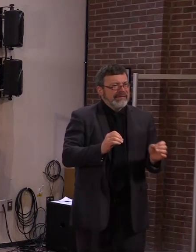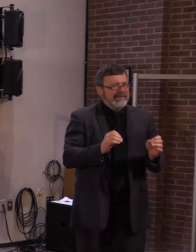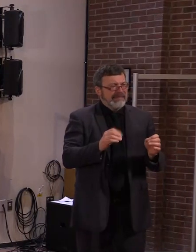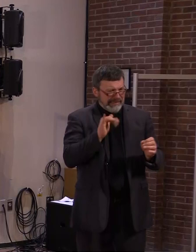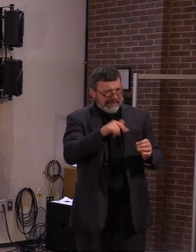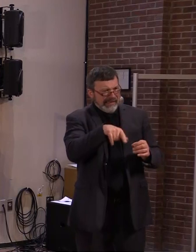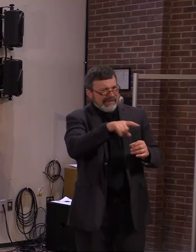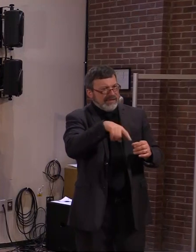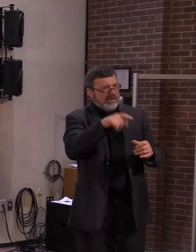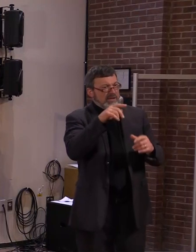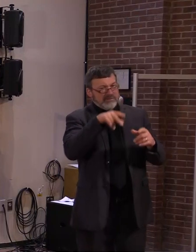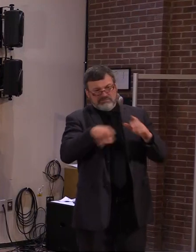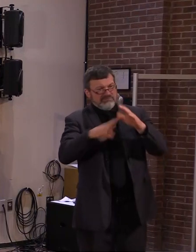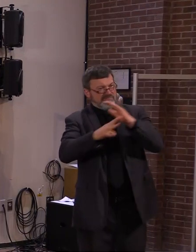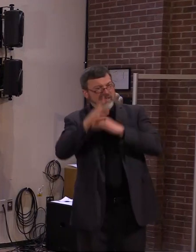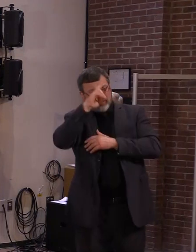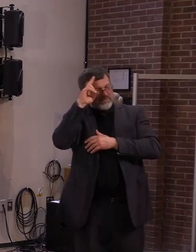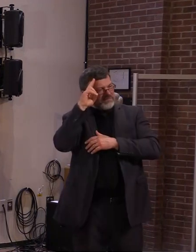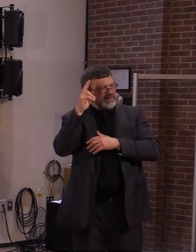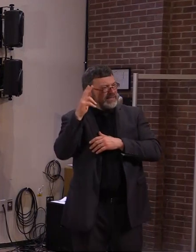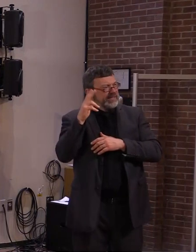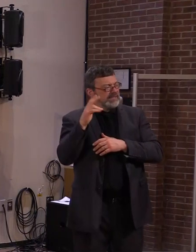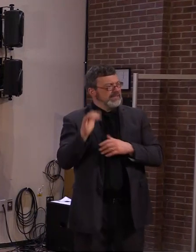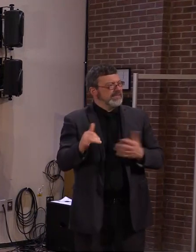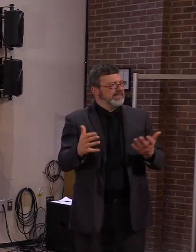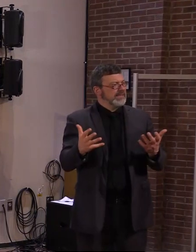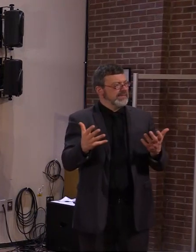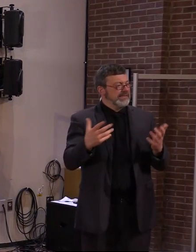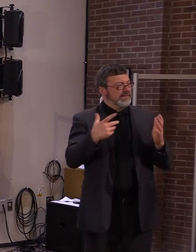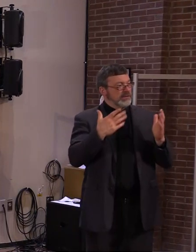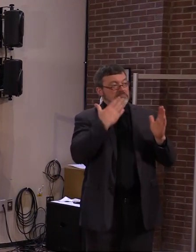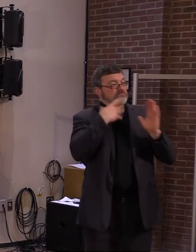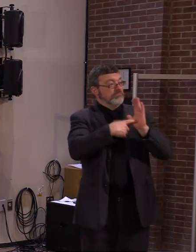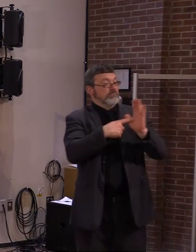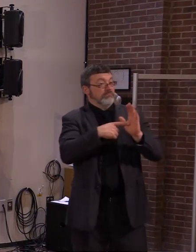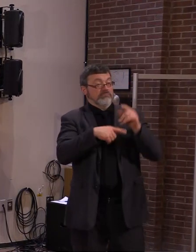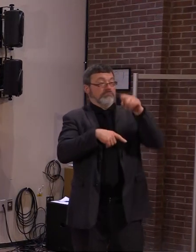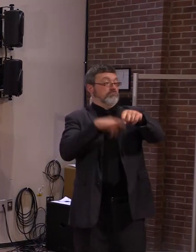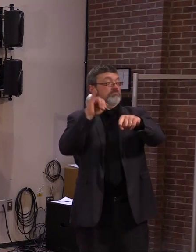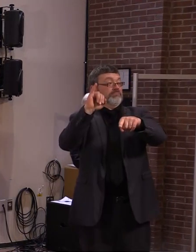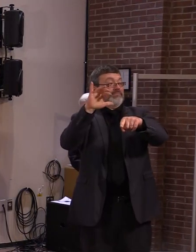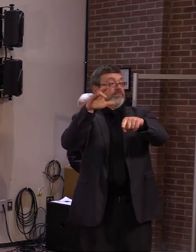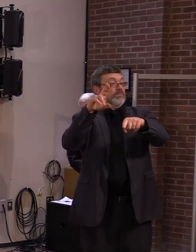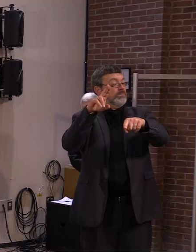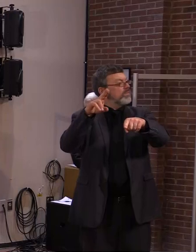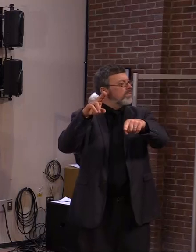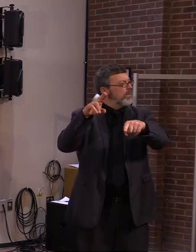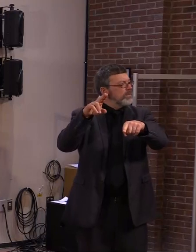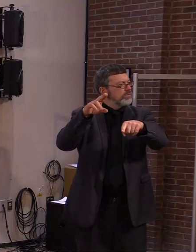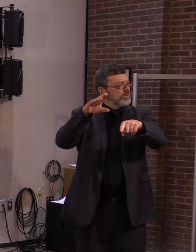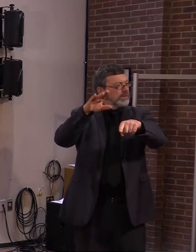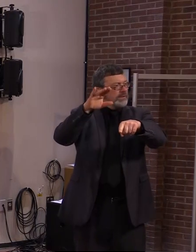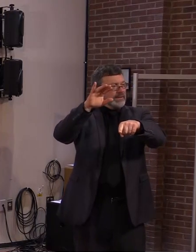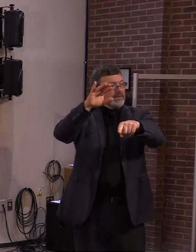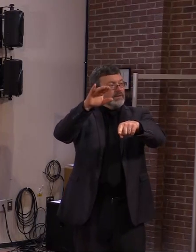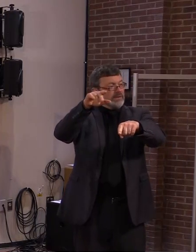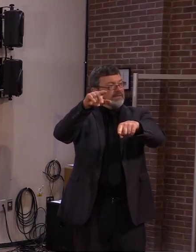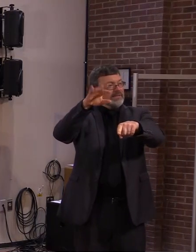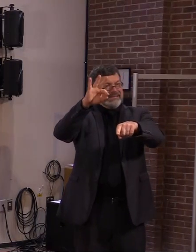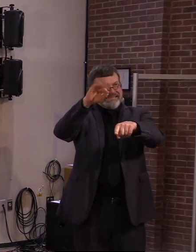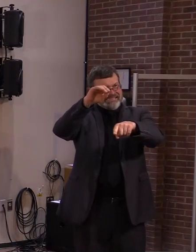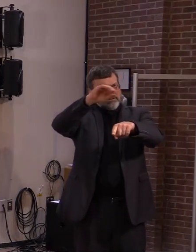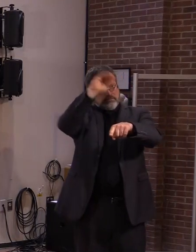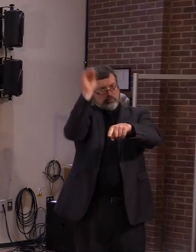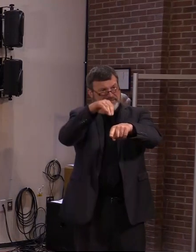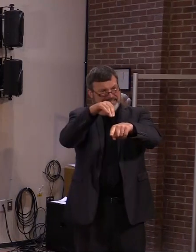instance, 90% of those in the ICU are unvaccinated. So our message is pretty